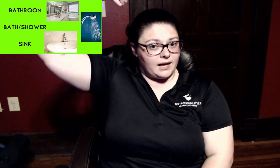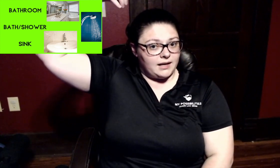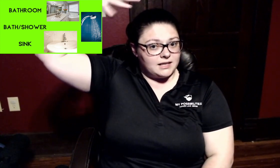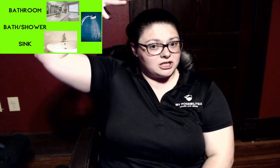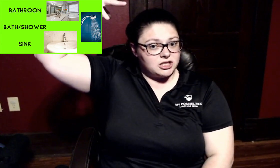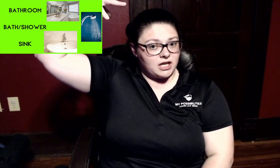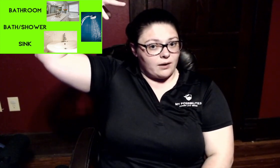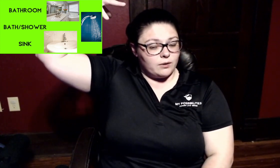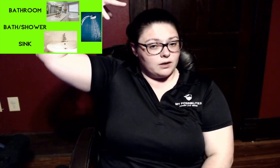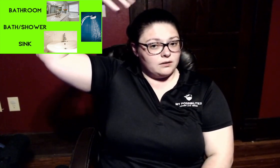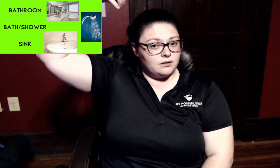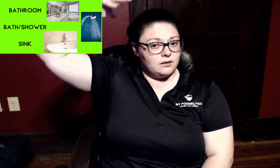it's shower.